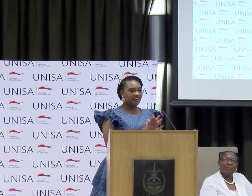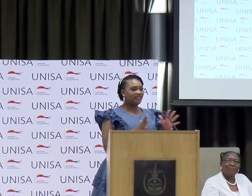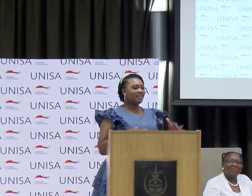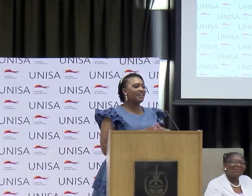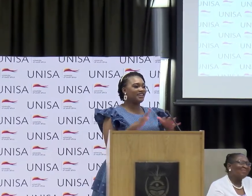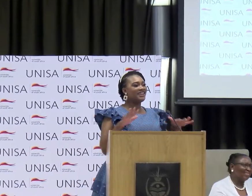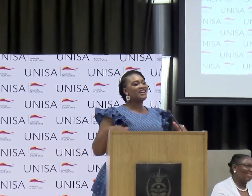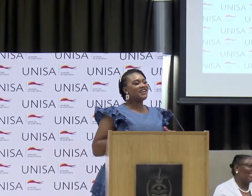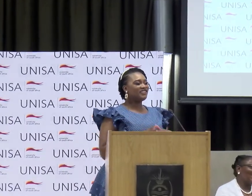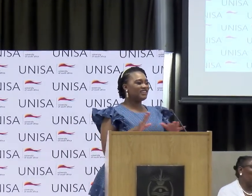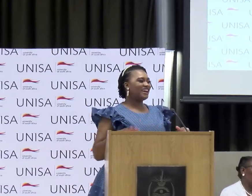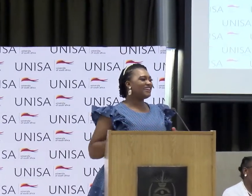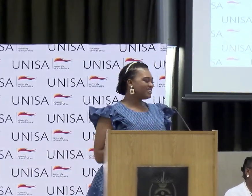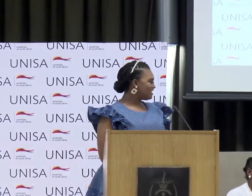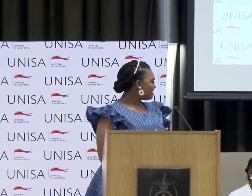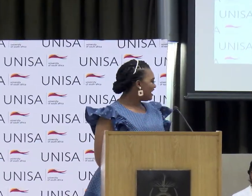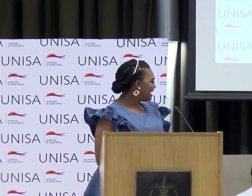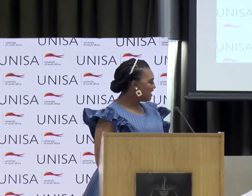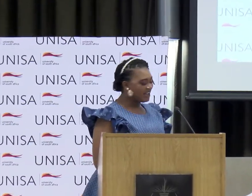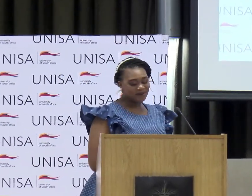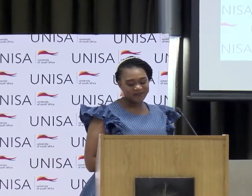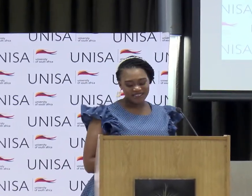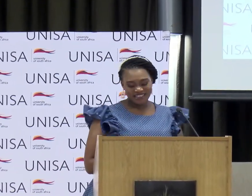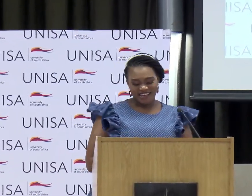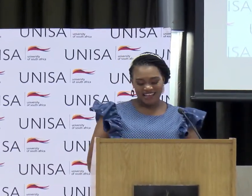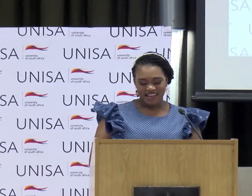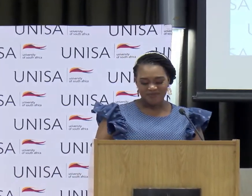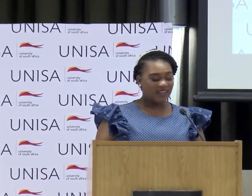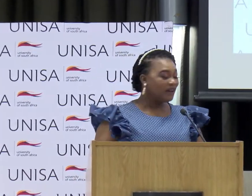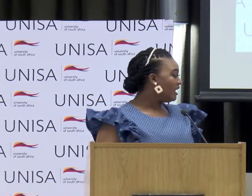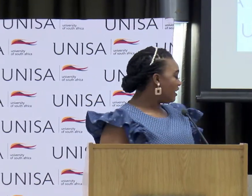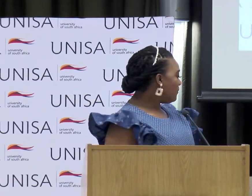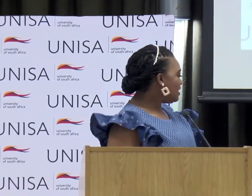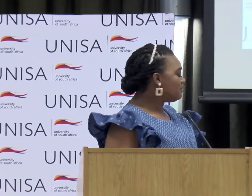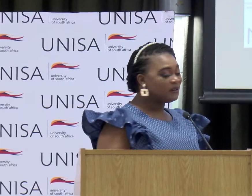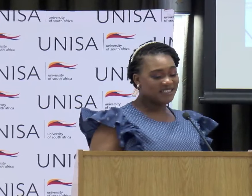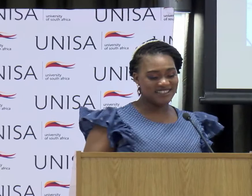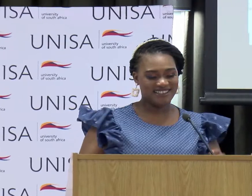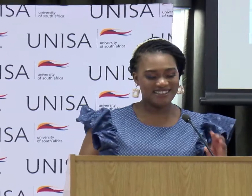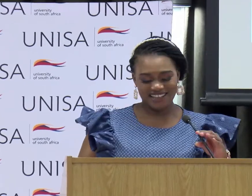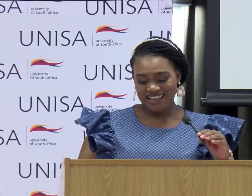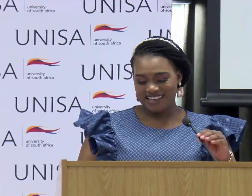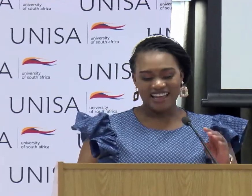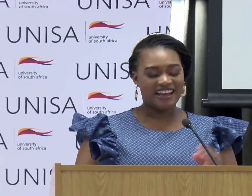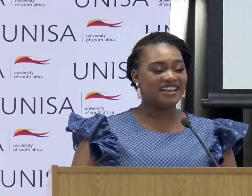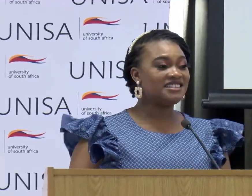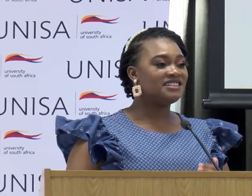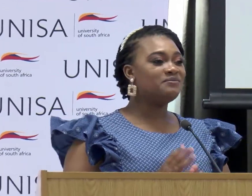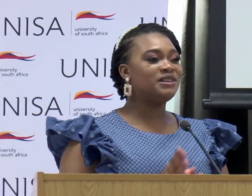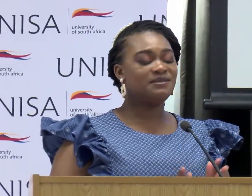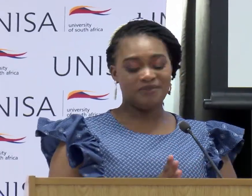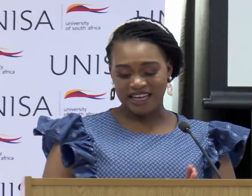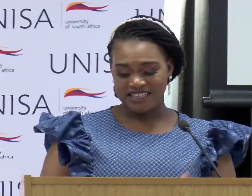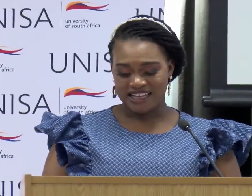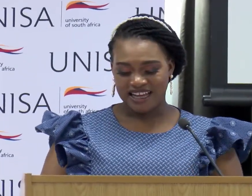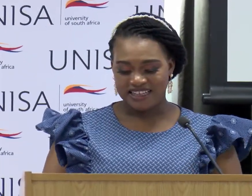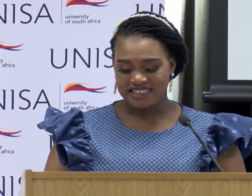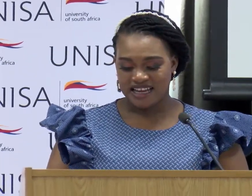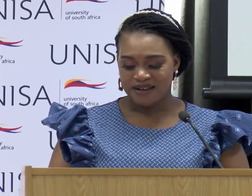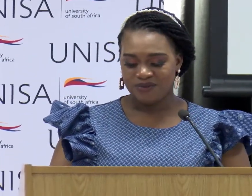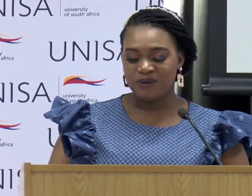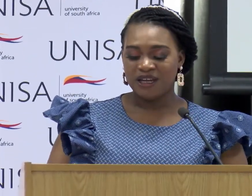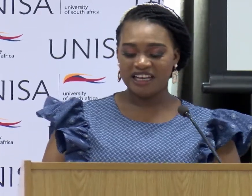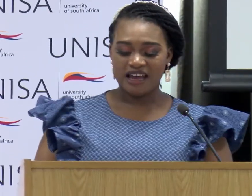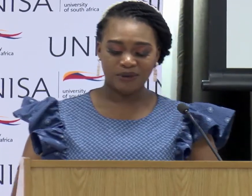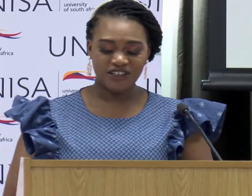and all the others to learn about our language policies that are still being in place,